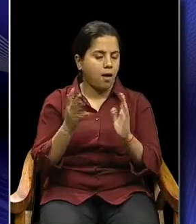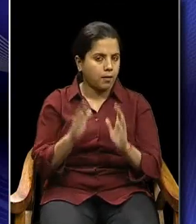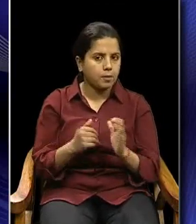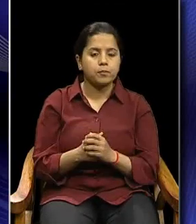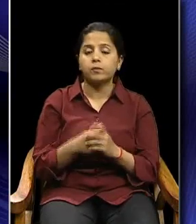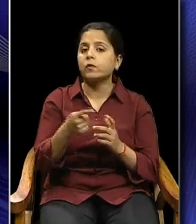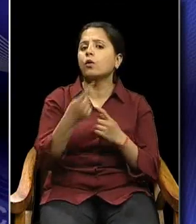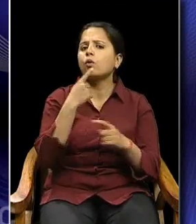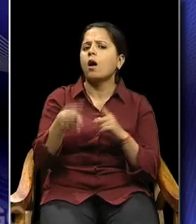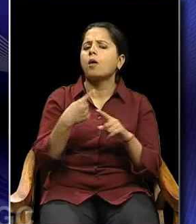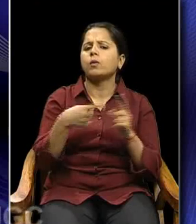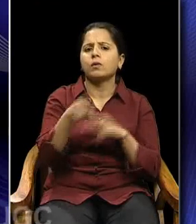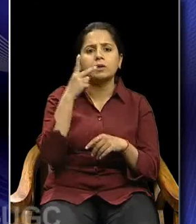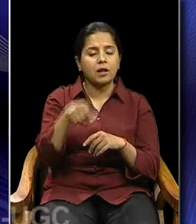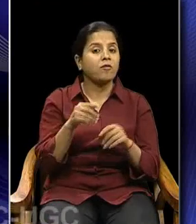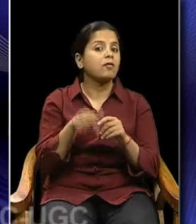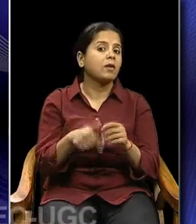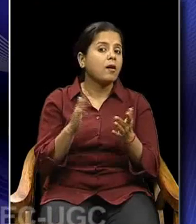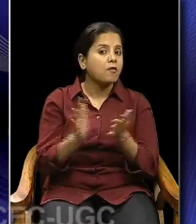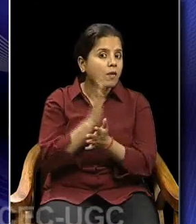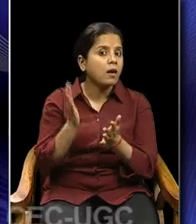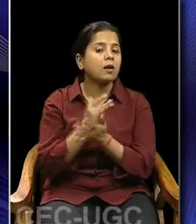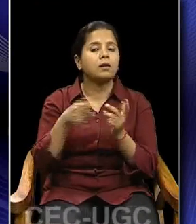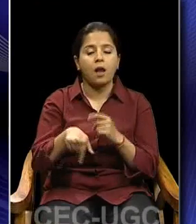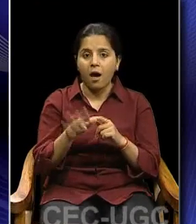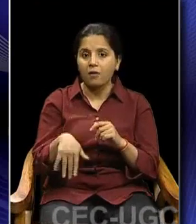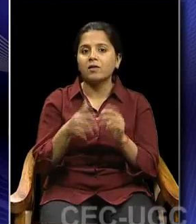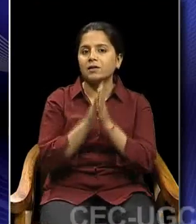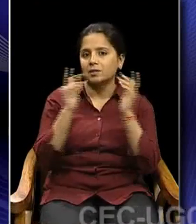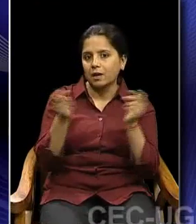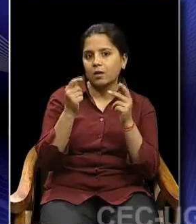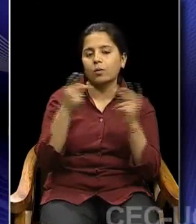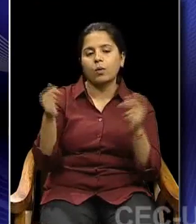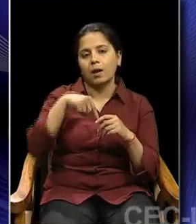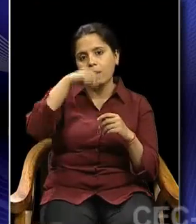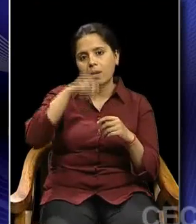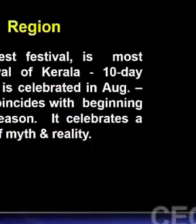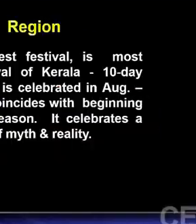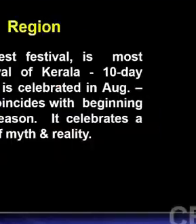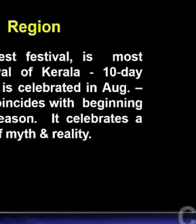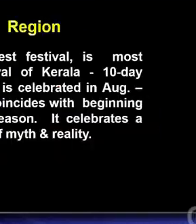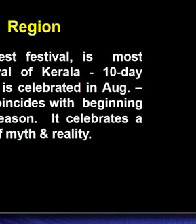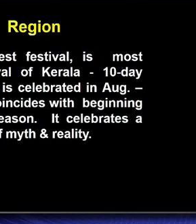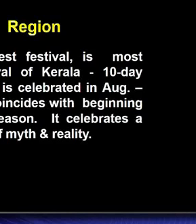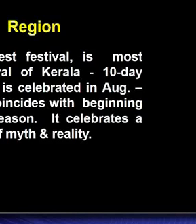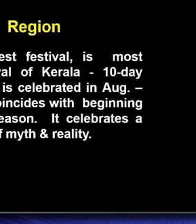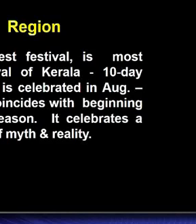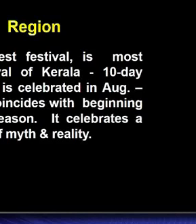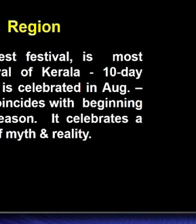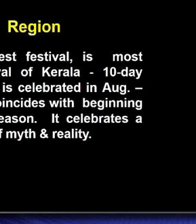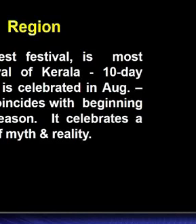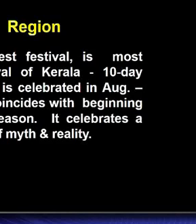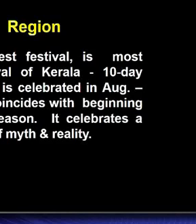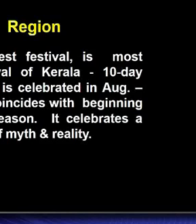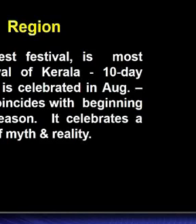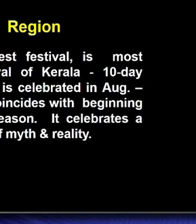when you talk about these kinds of festivals, when they are being celebrated in other parts of India, for example, Onam, which is again the harvest